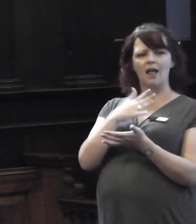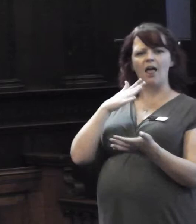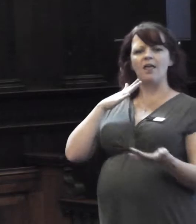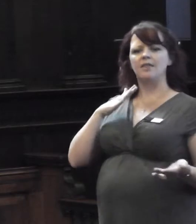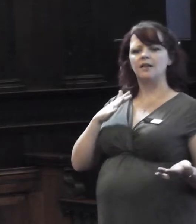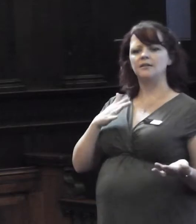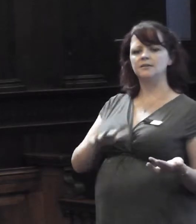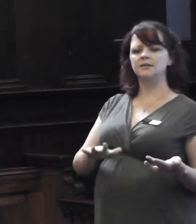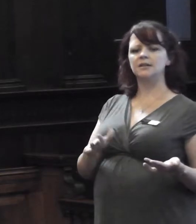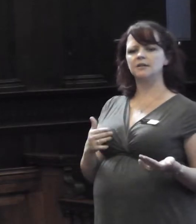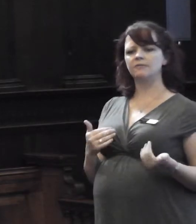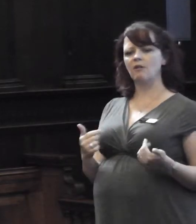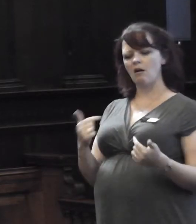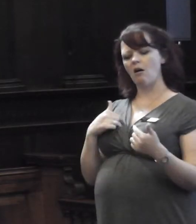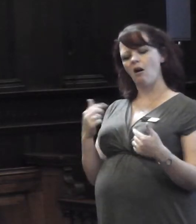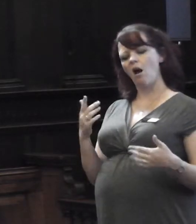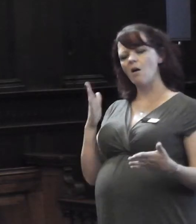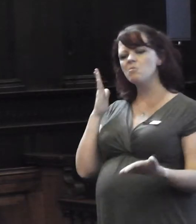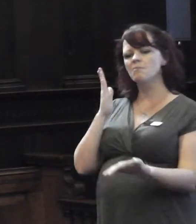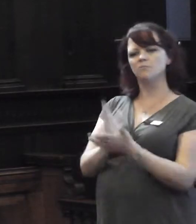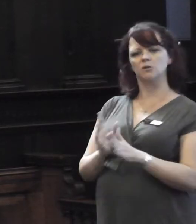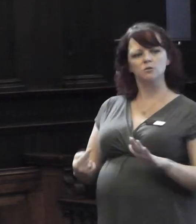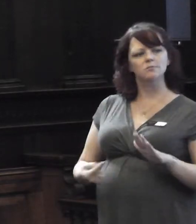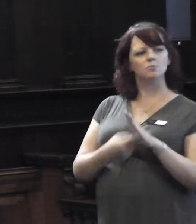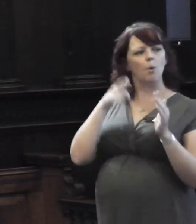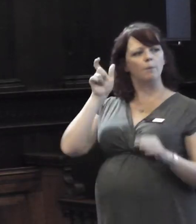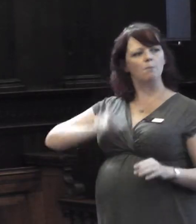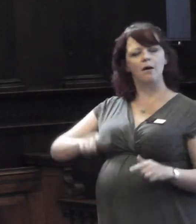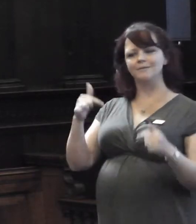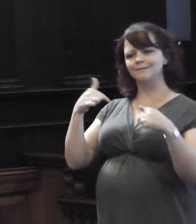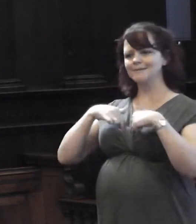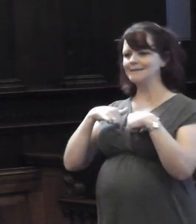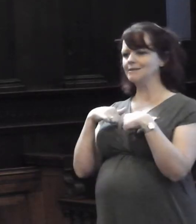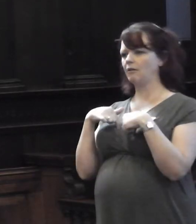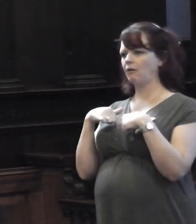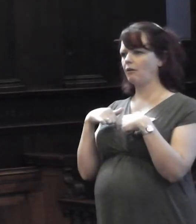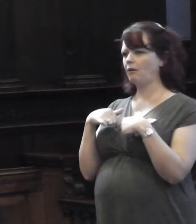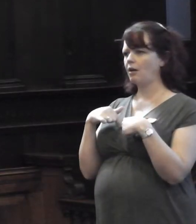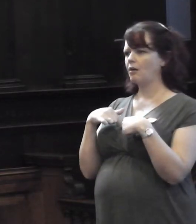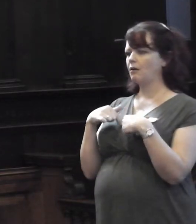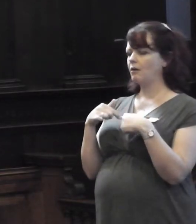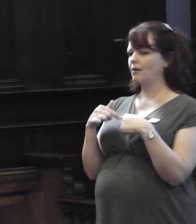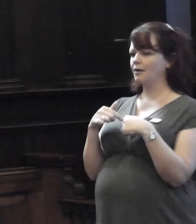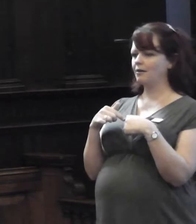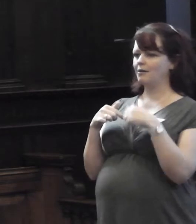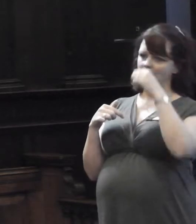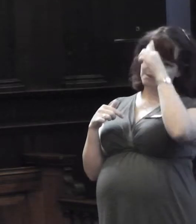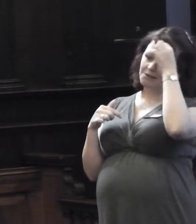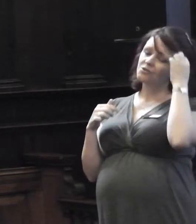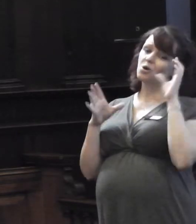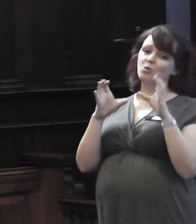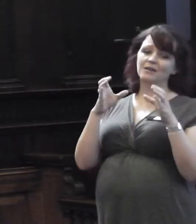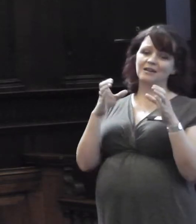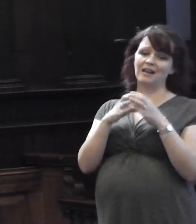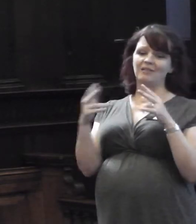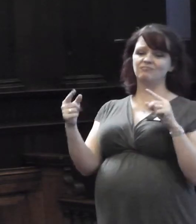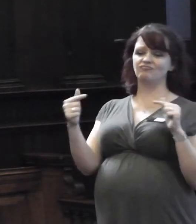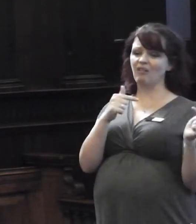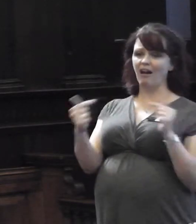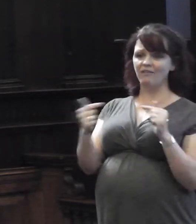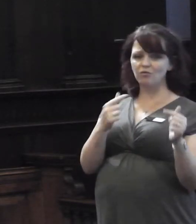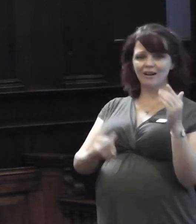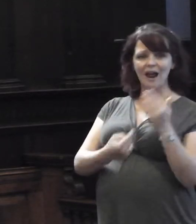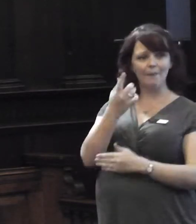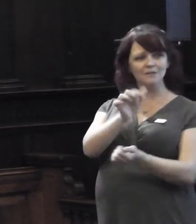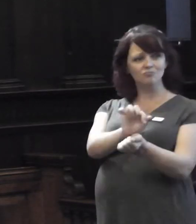maintain status, of course, remains a priority. Gang rivalry,